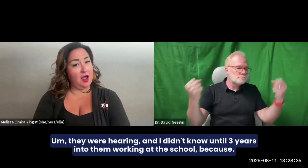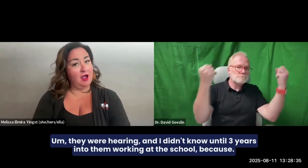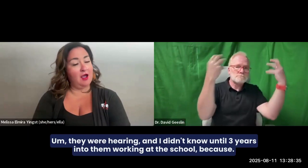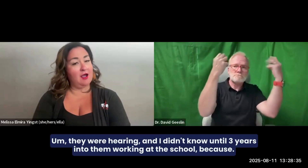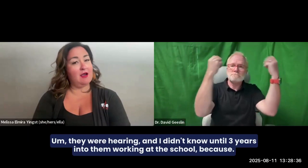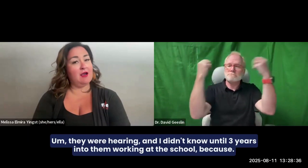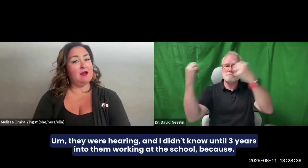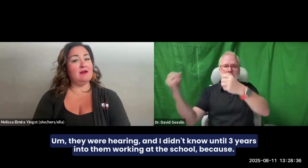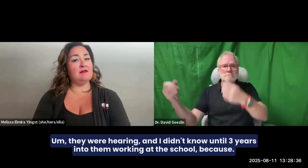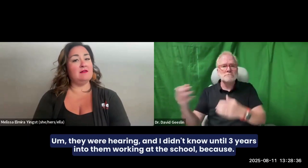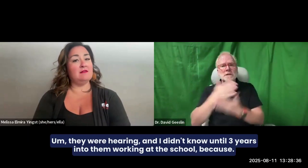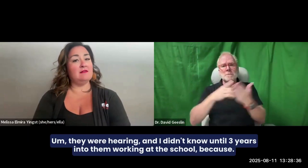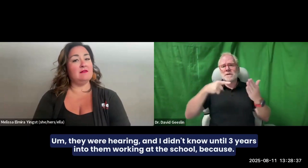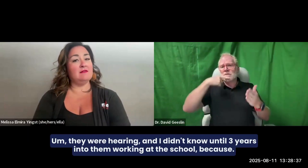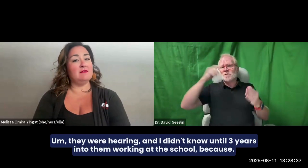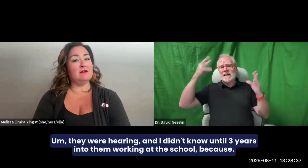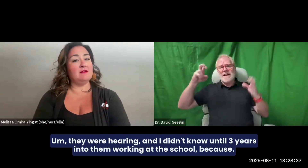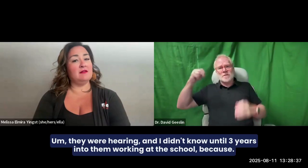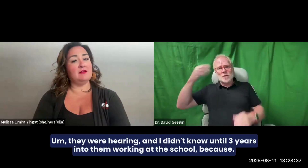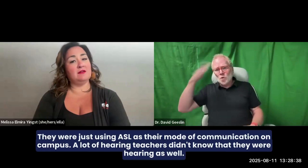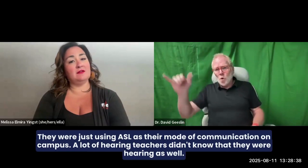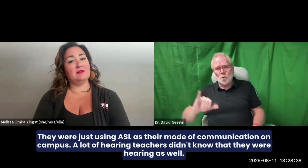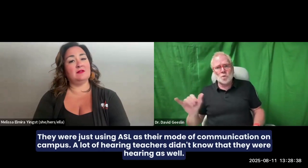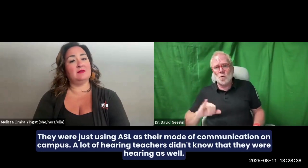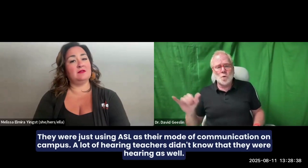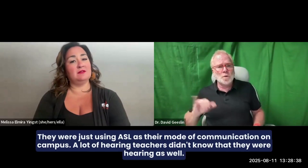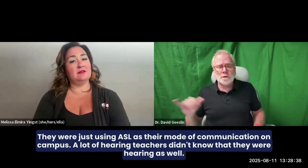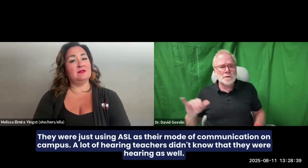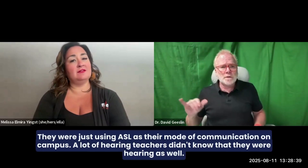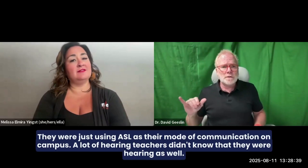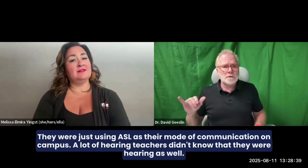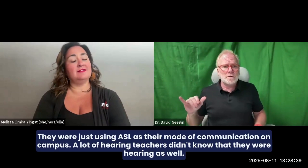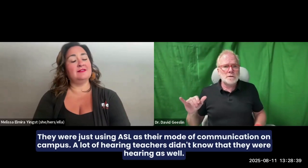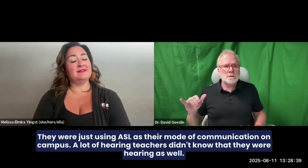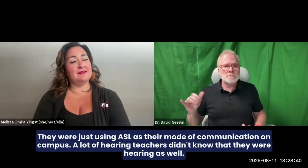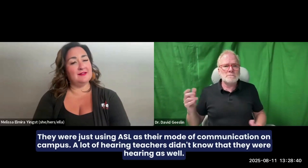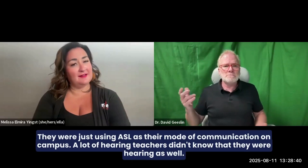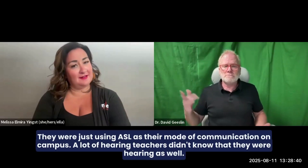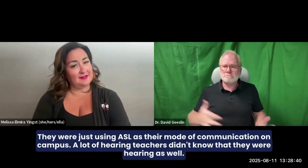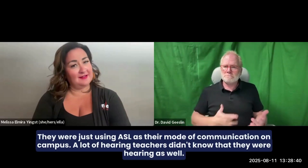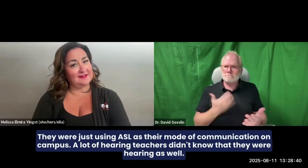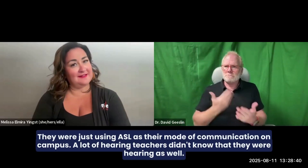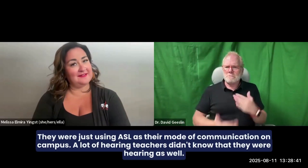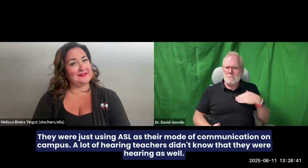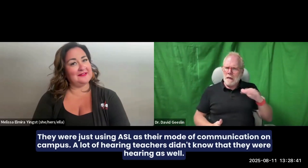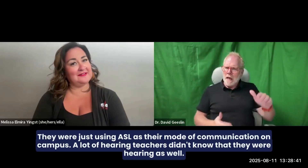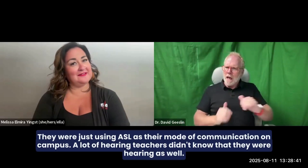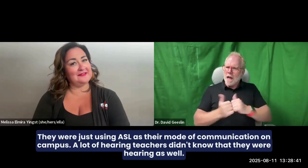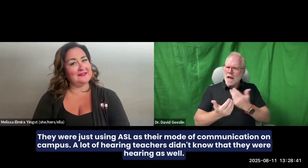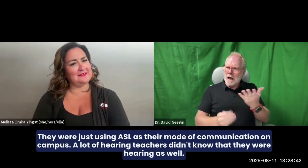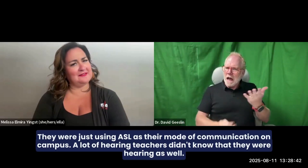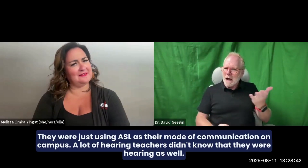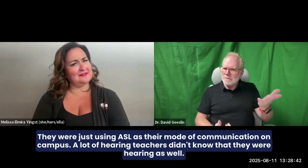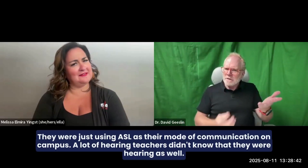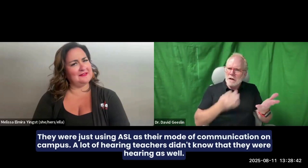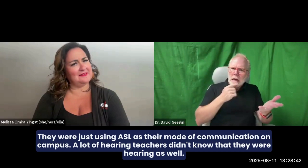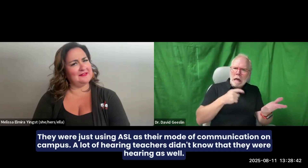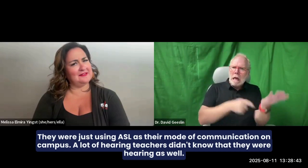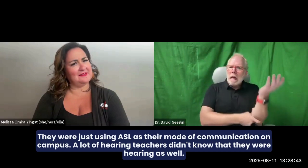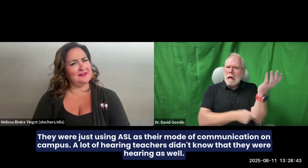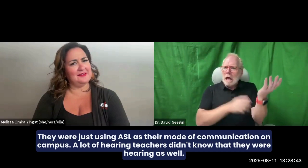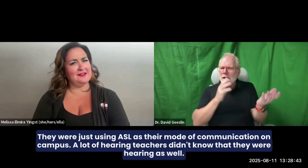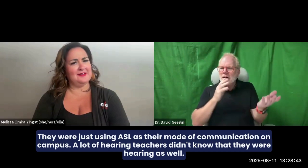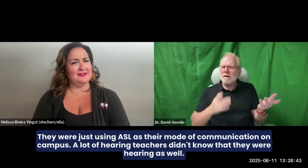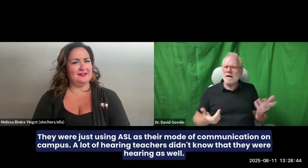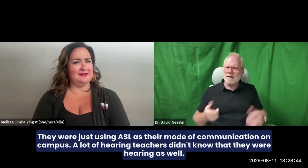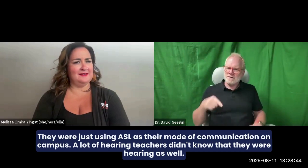3 years into them working at the school, because they were just using ASL as their mode of communication on campus. A lot of hearing teachers